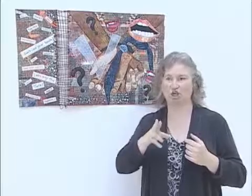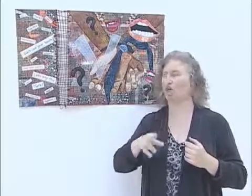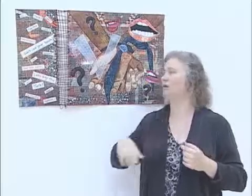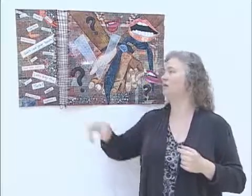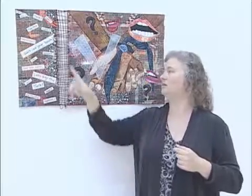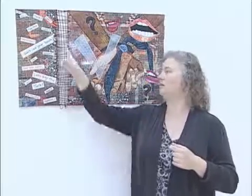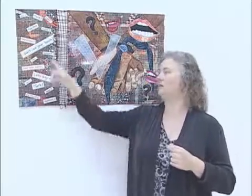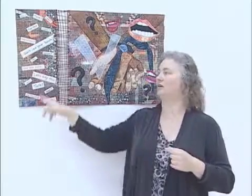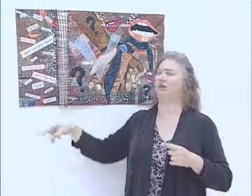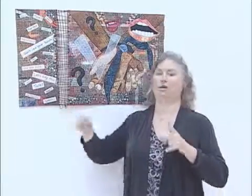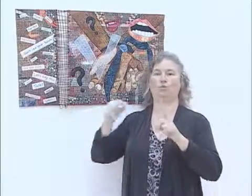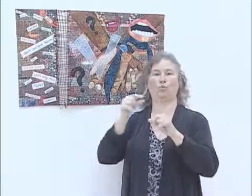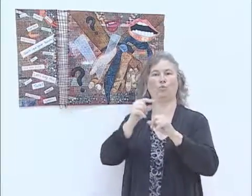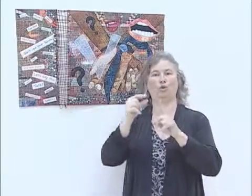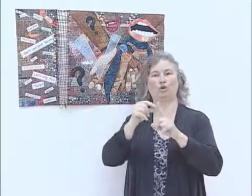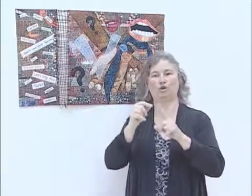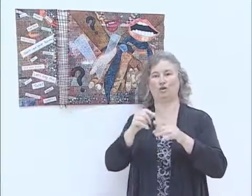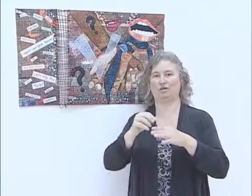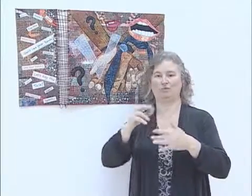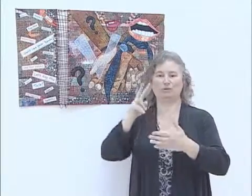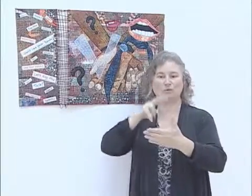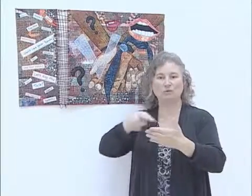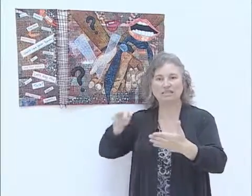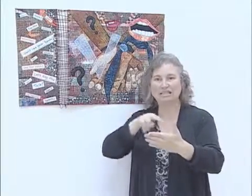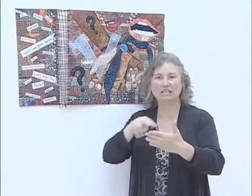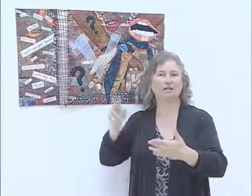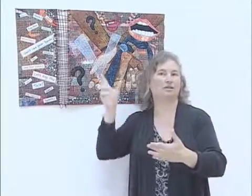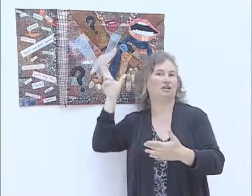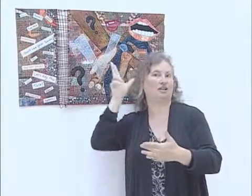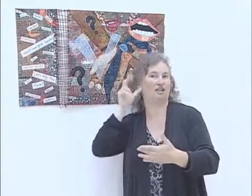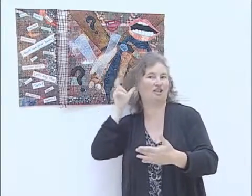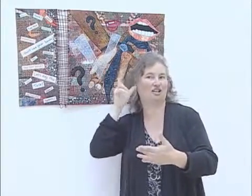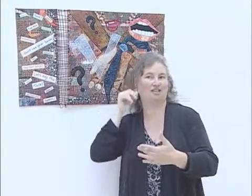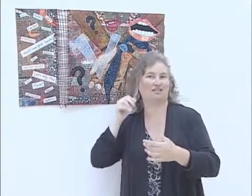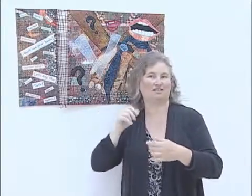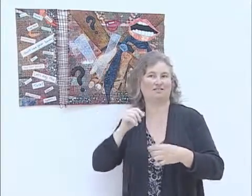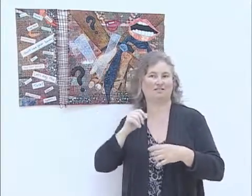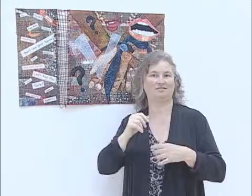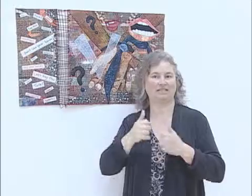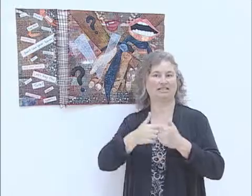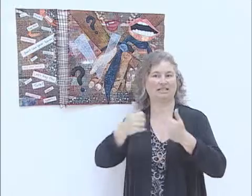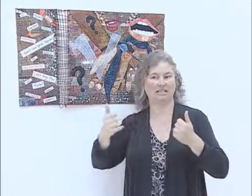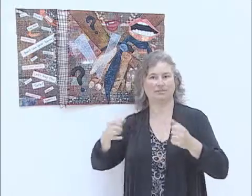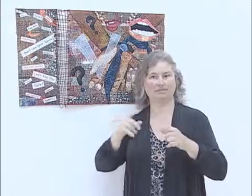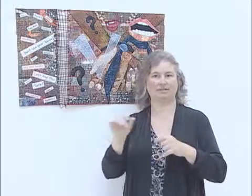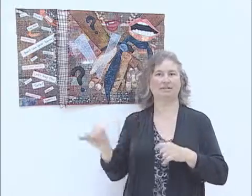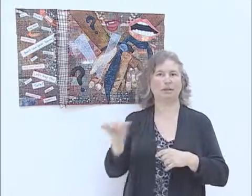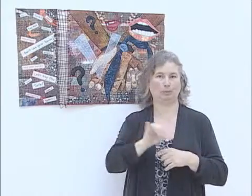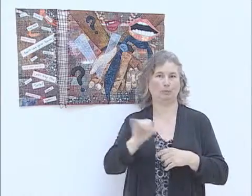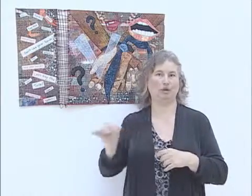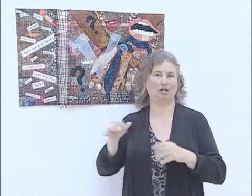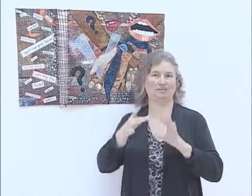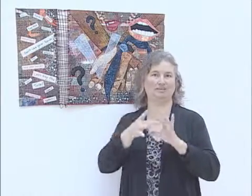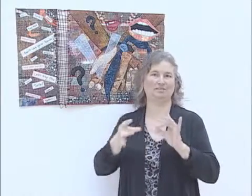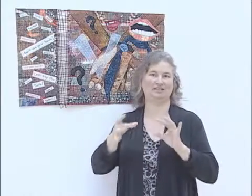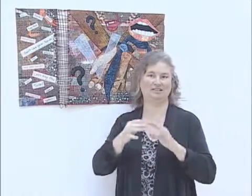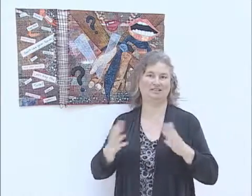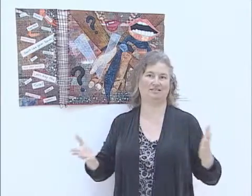the quilt. And over here are all the words that barrage us, reading, listening, the messages. So I put them side